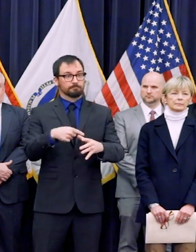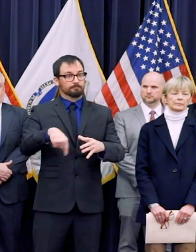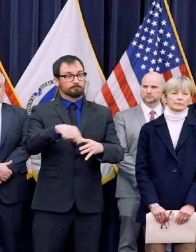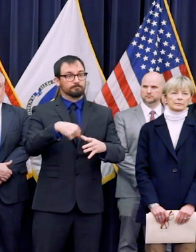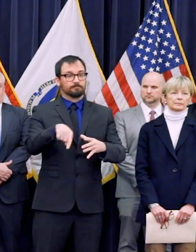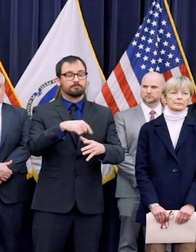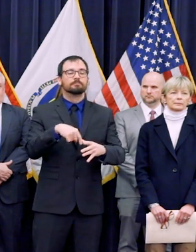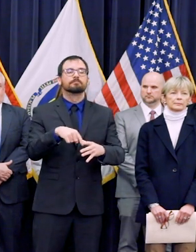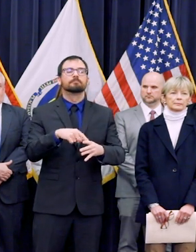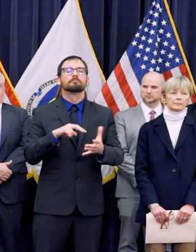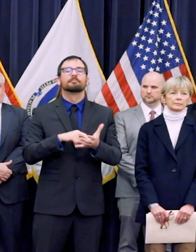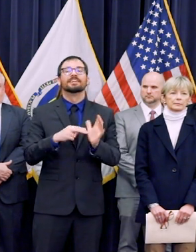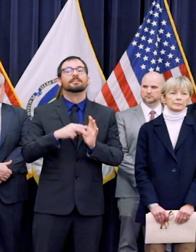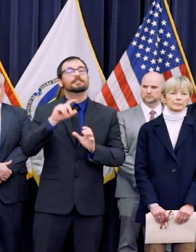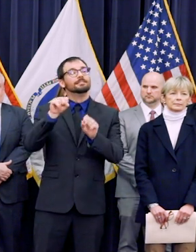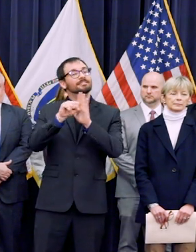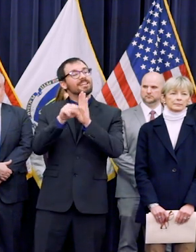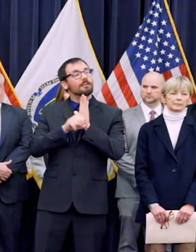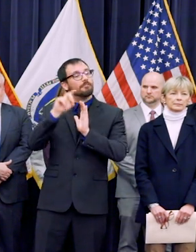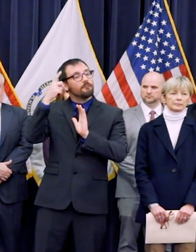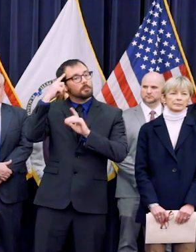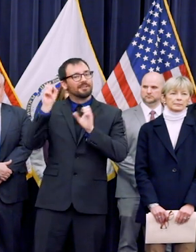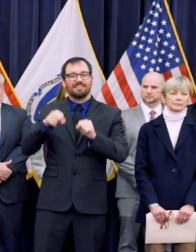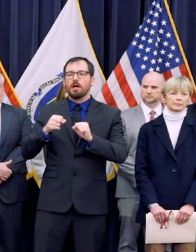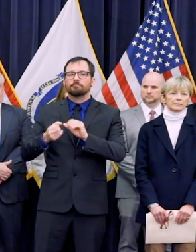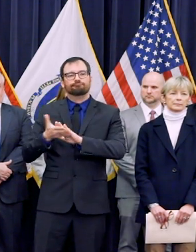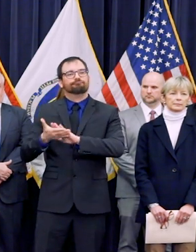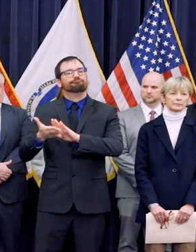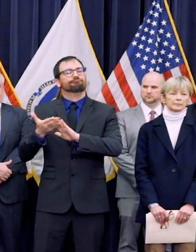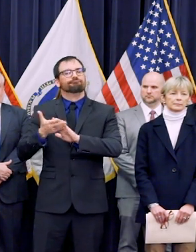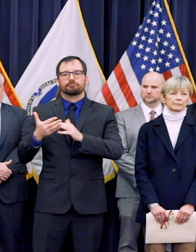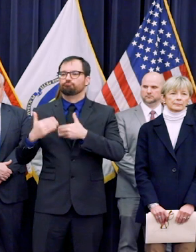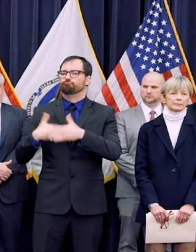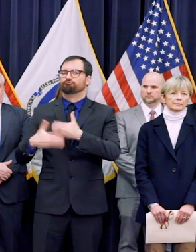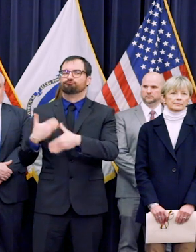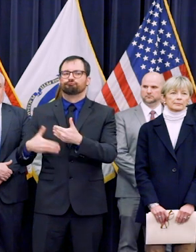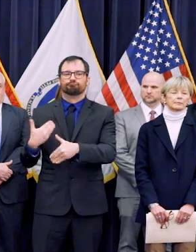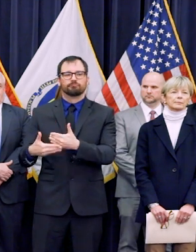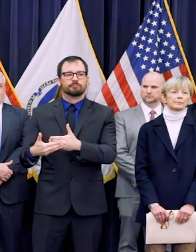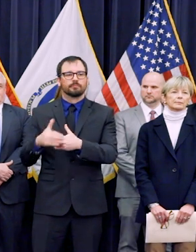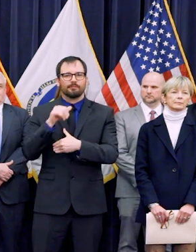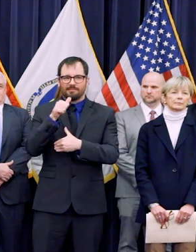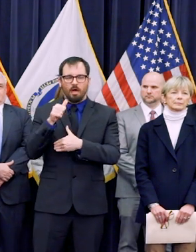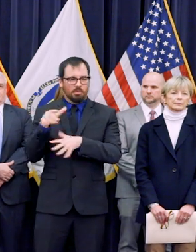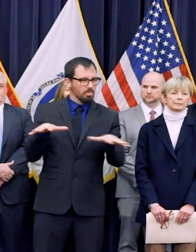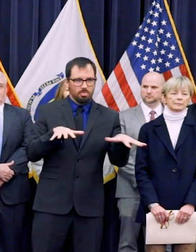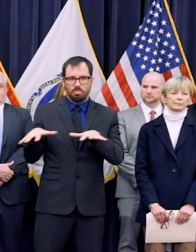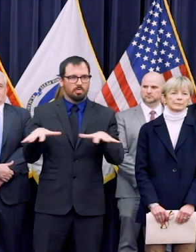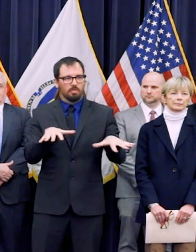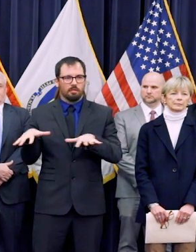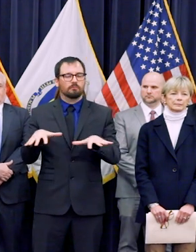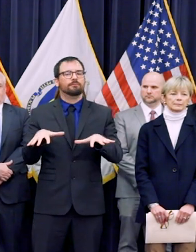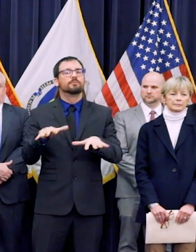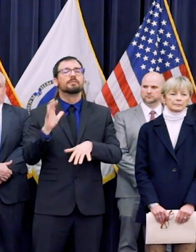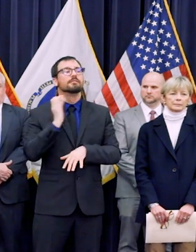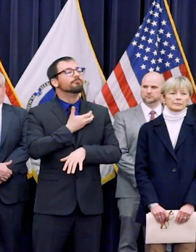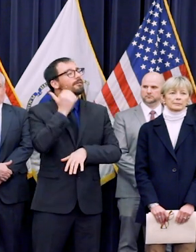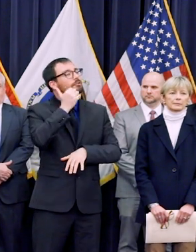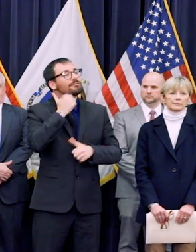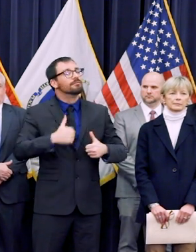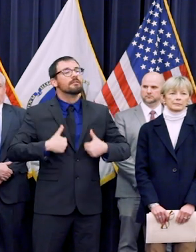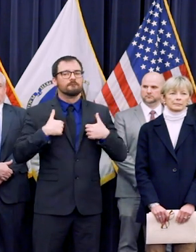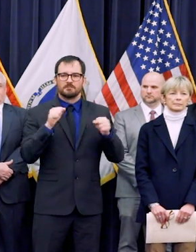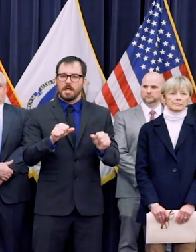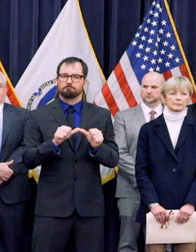reasonably uninterrupted basis to meet the needs of those who rely on us every single day. And I know I speak for the cabinet when I say the